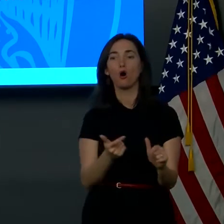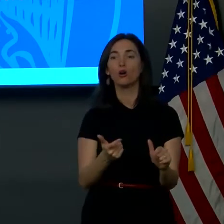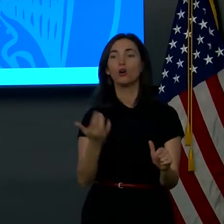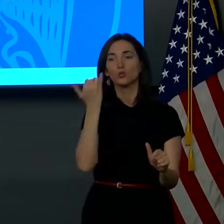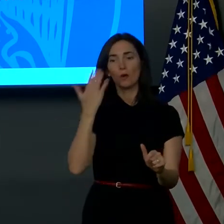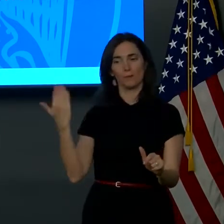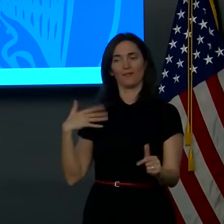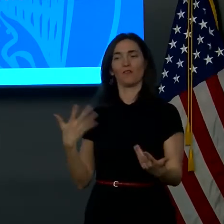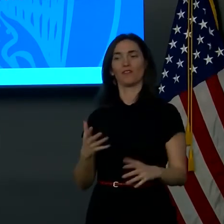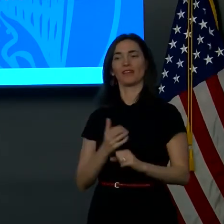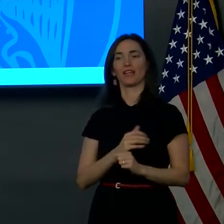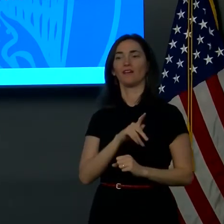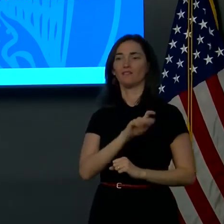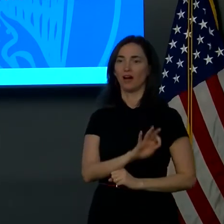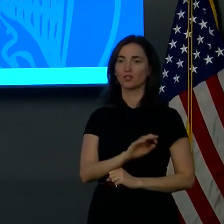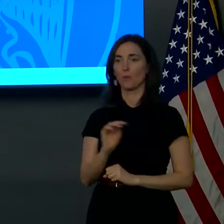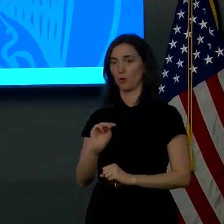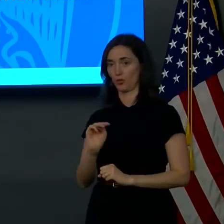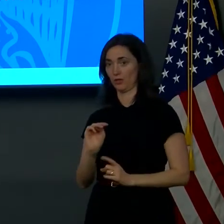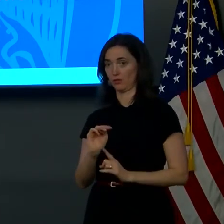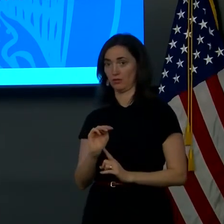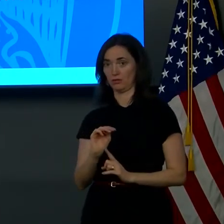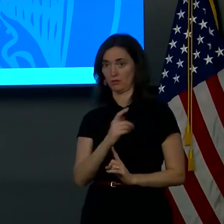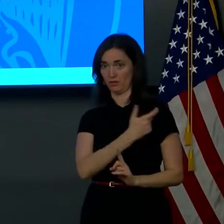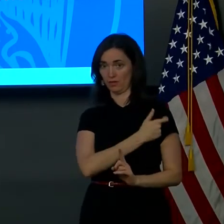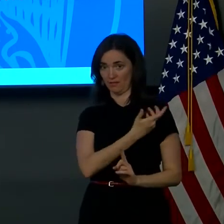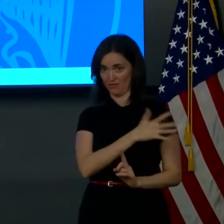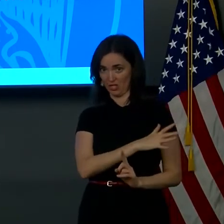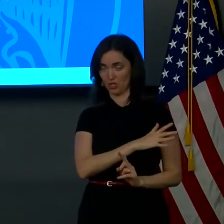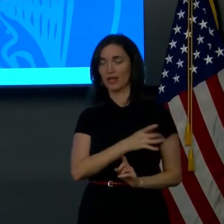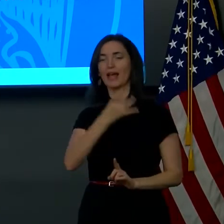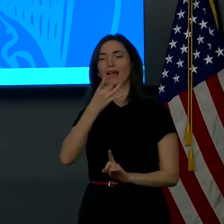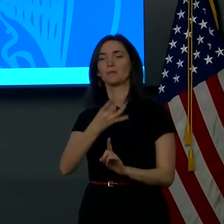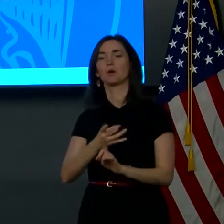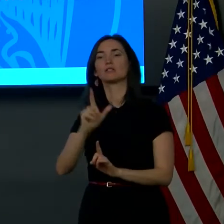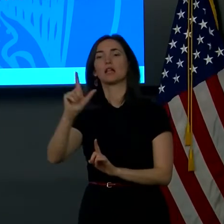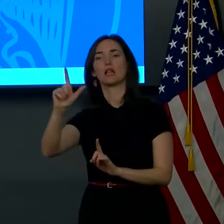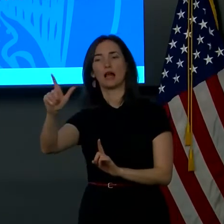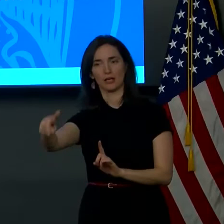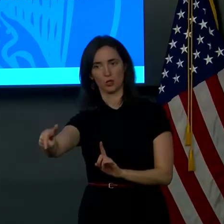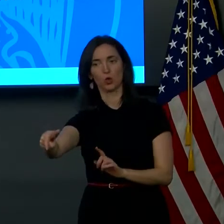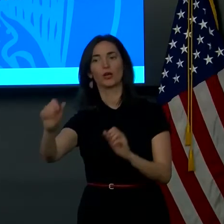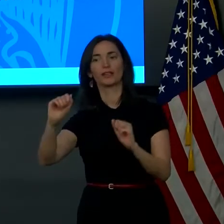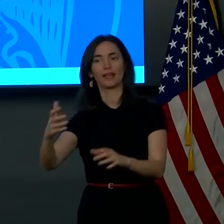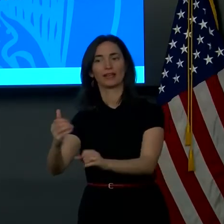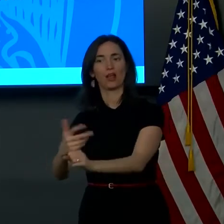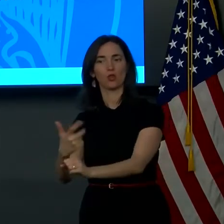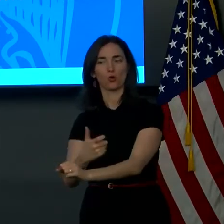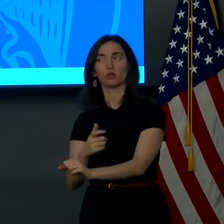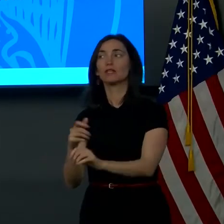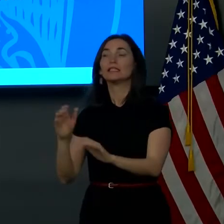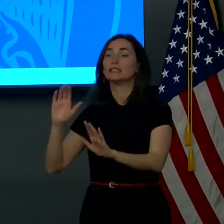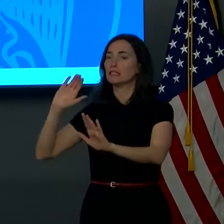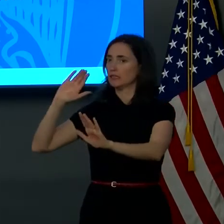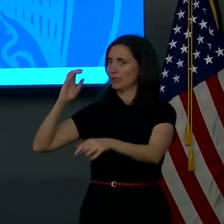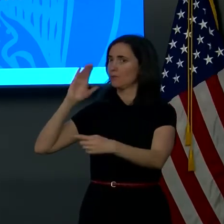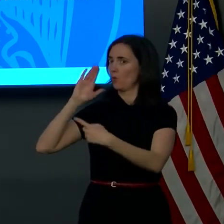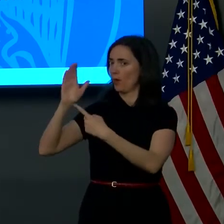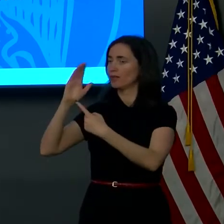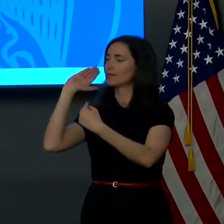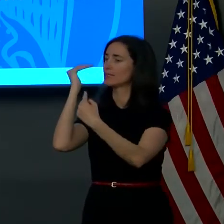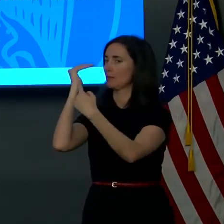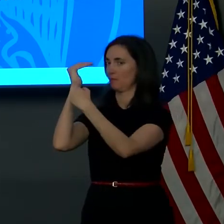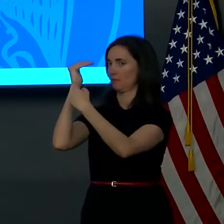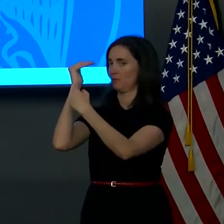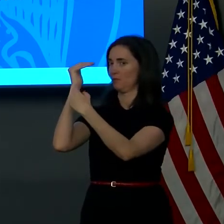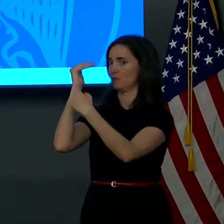or Moderna vaccine 8 months after they completed that series. I say likely because some things have to happen before